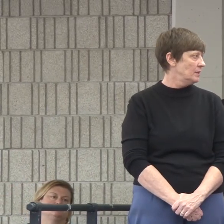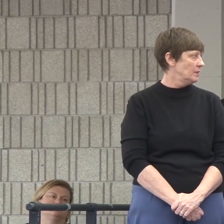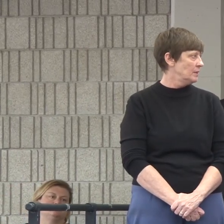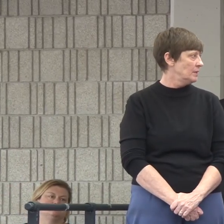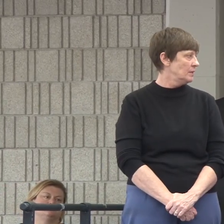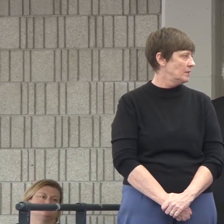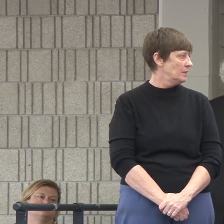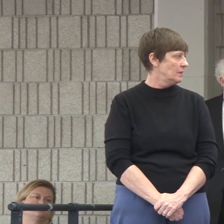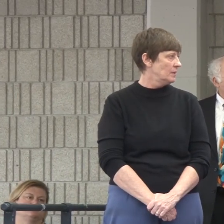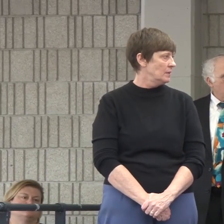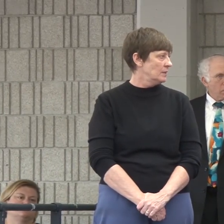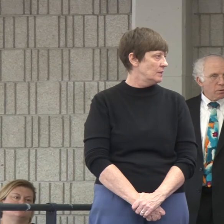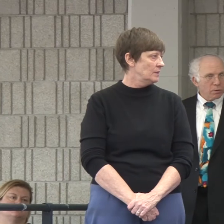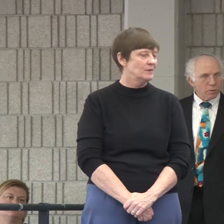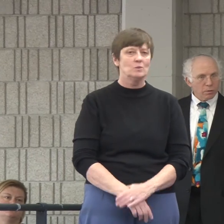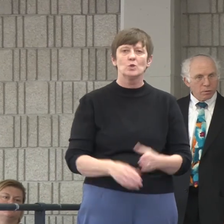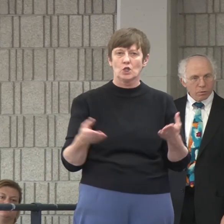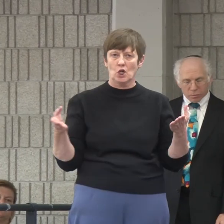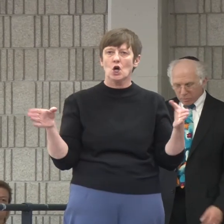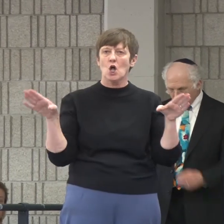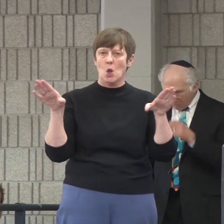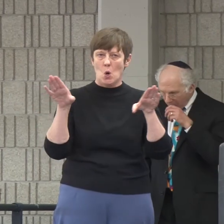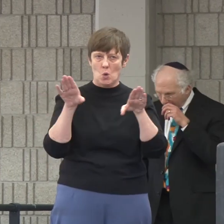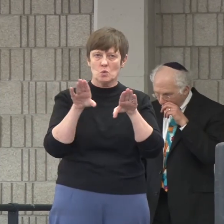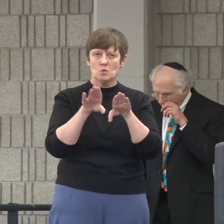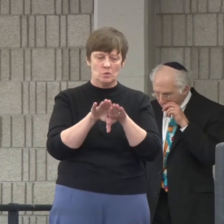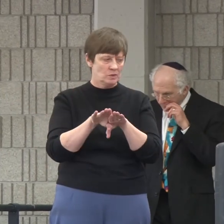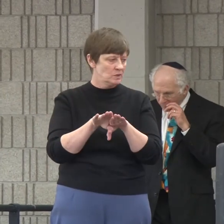Today, yes, with the